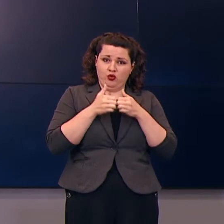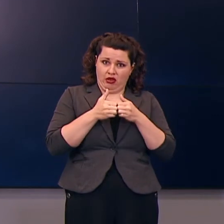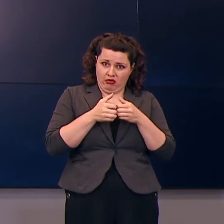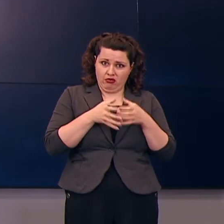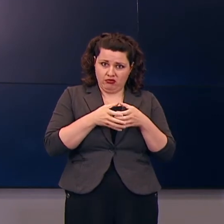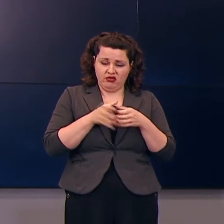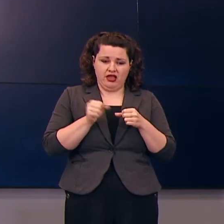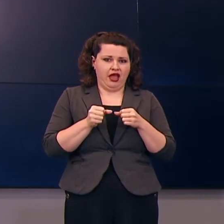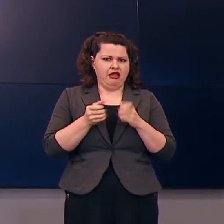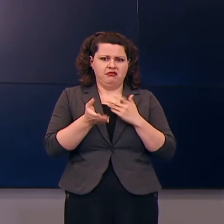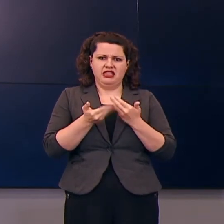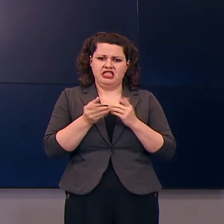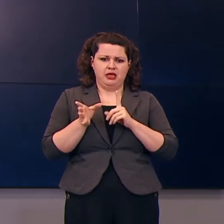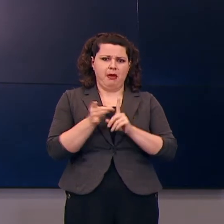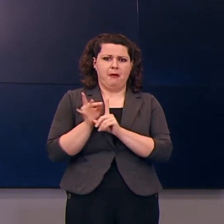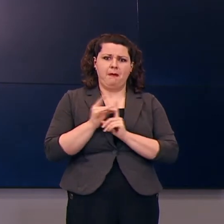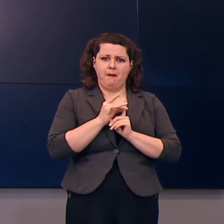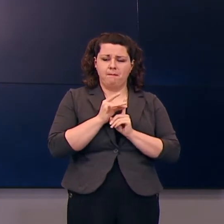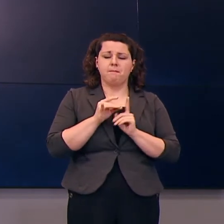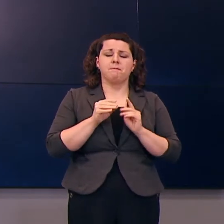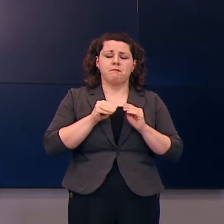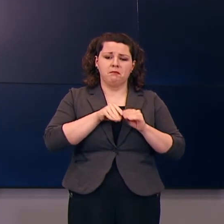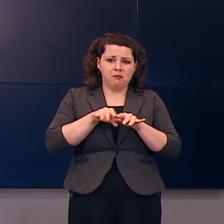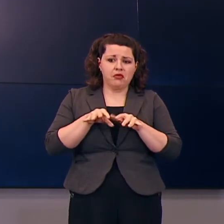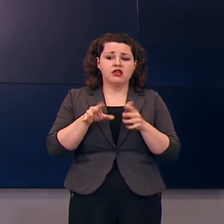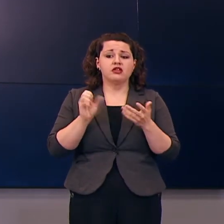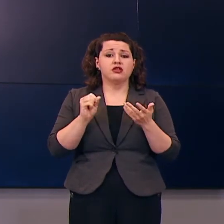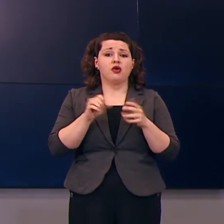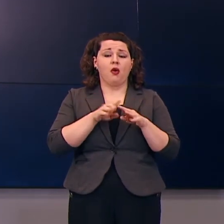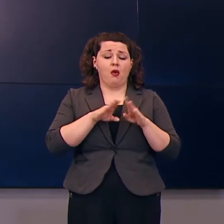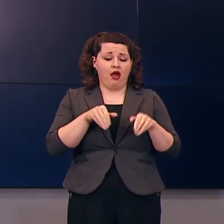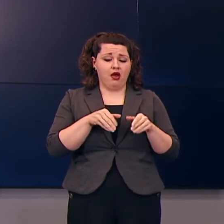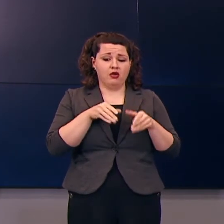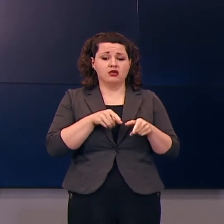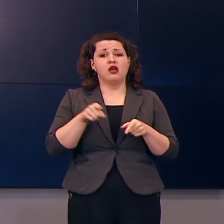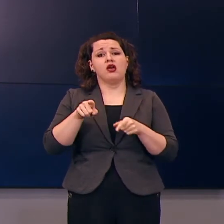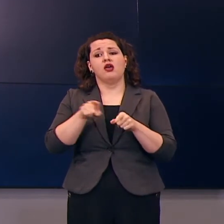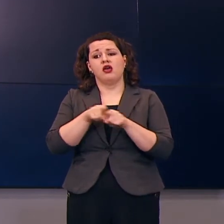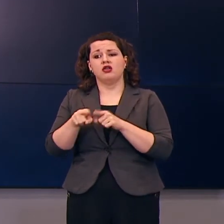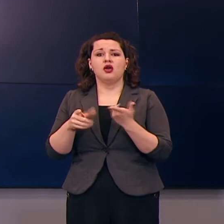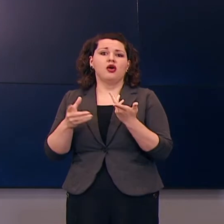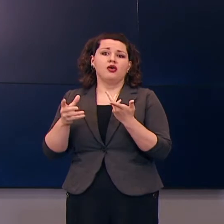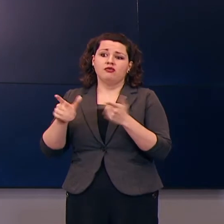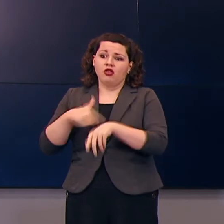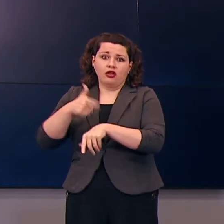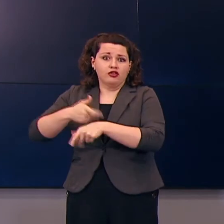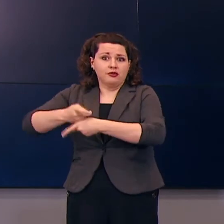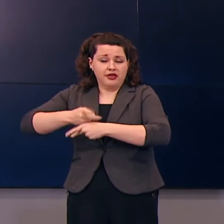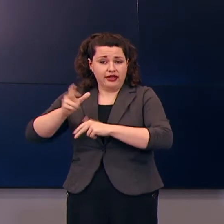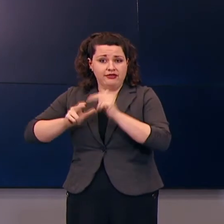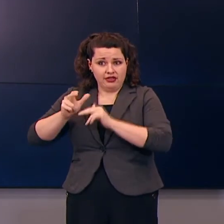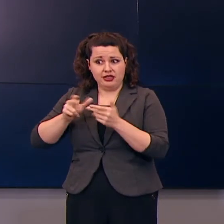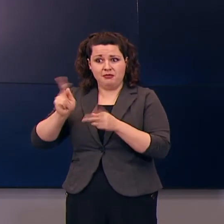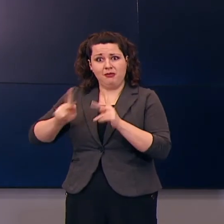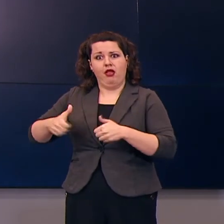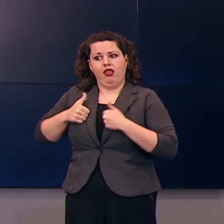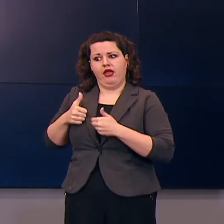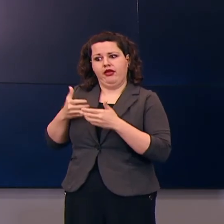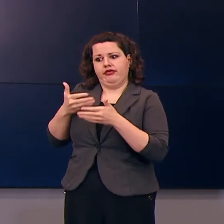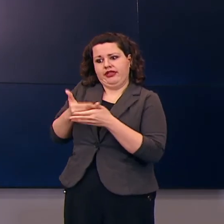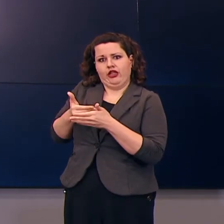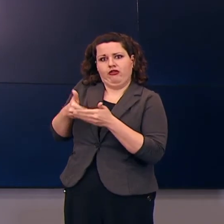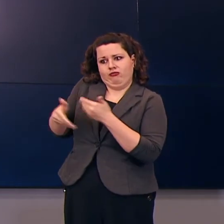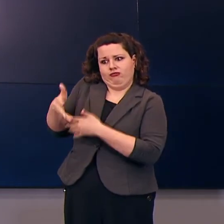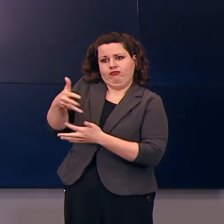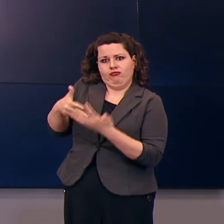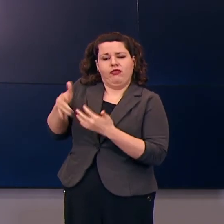in addition to, you know, household contacts, also within congregate living sites like long-term care facilities. And so those